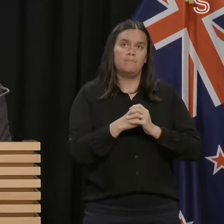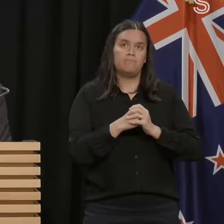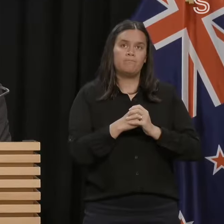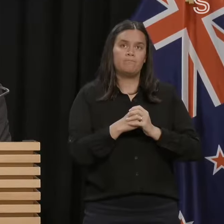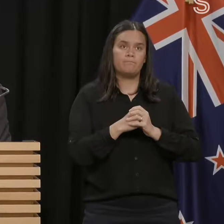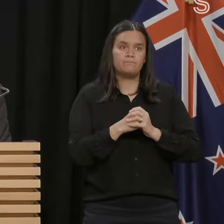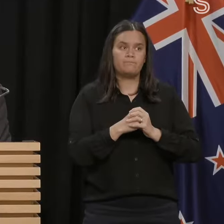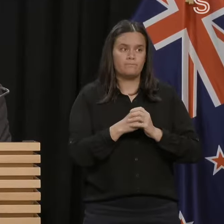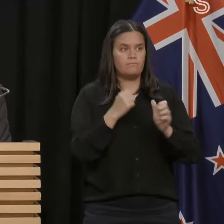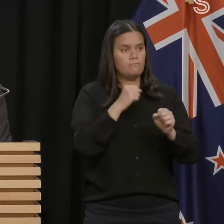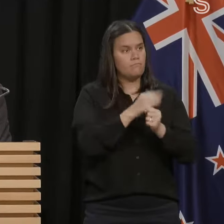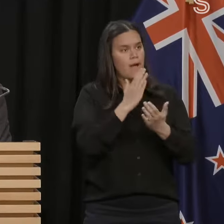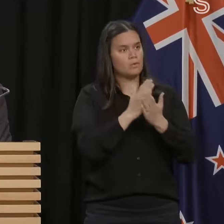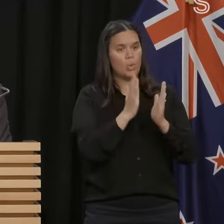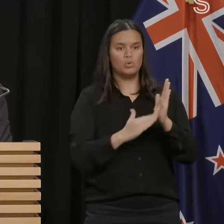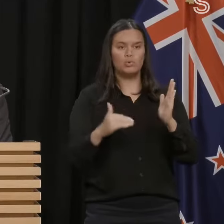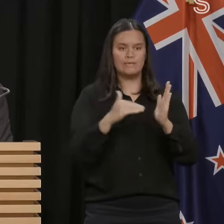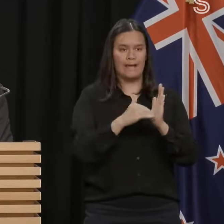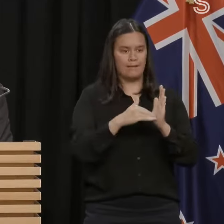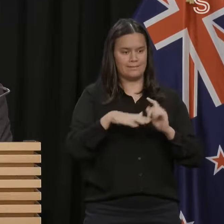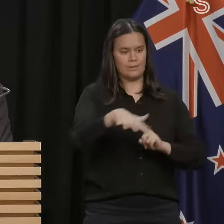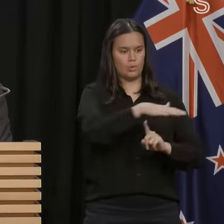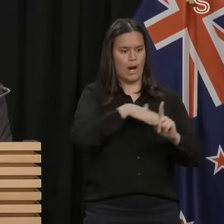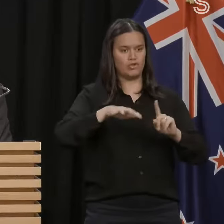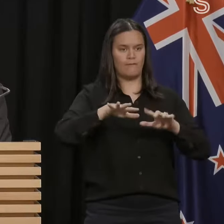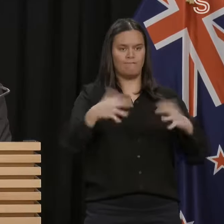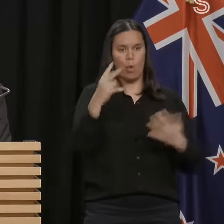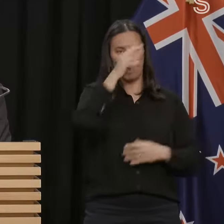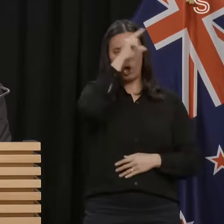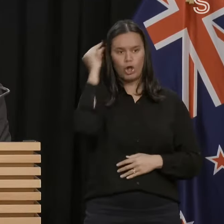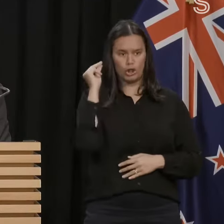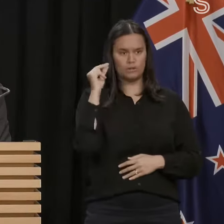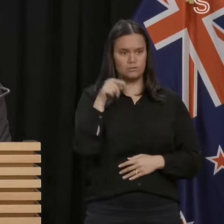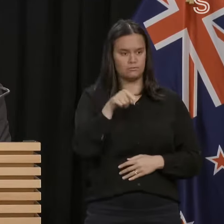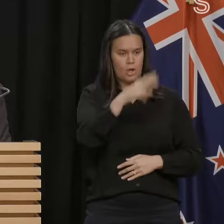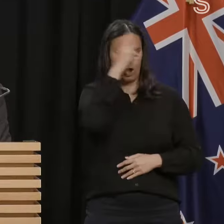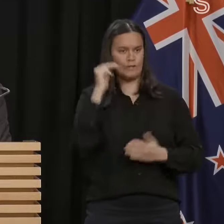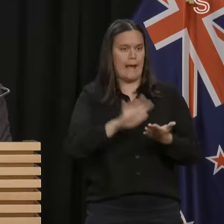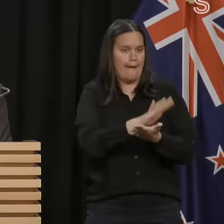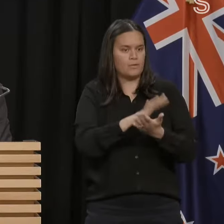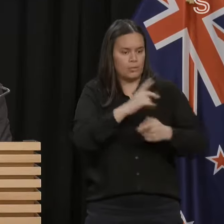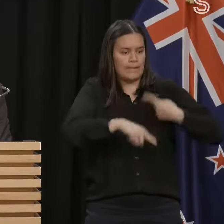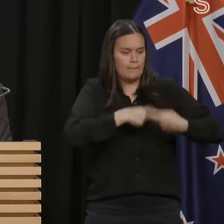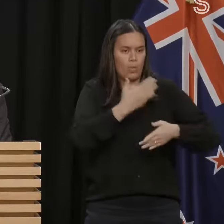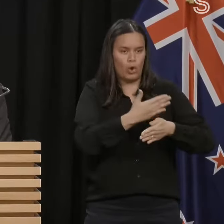and conditions of nurses employed in New Zealand so that it remains a place where they want to stay and they want to work.